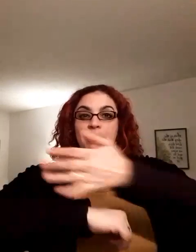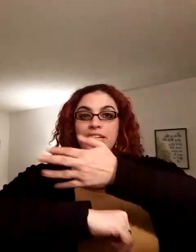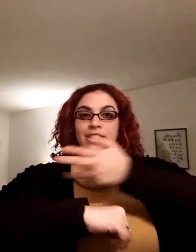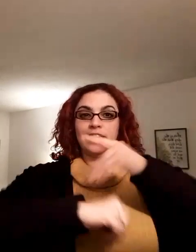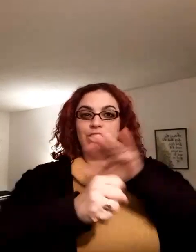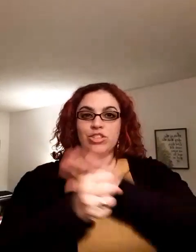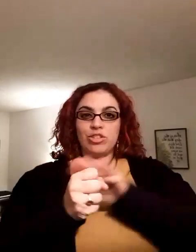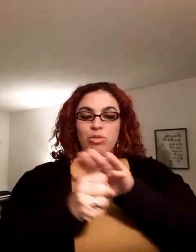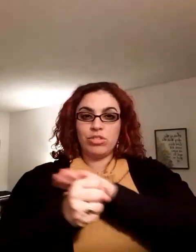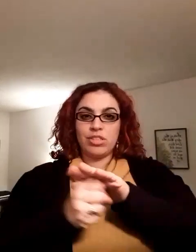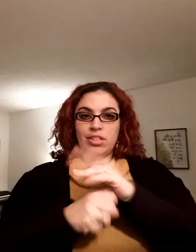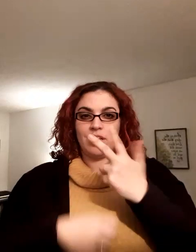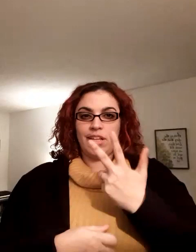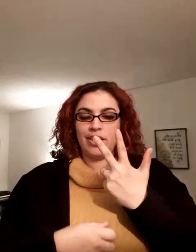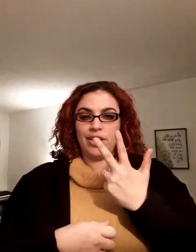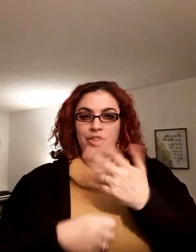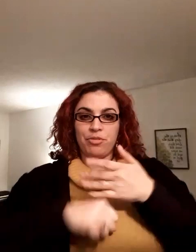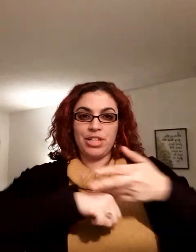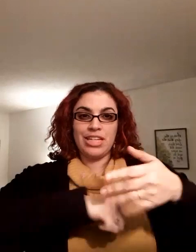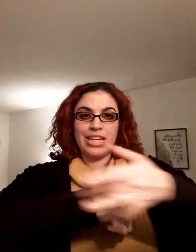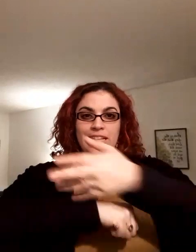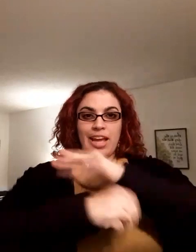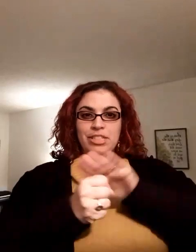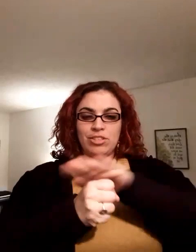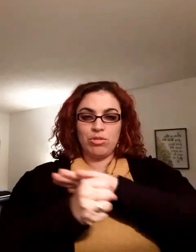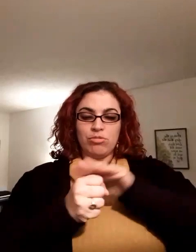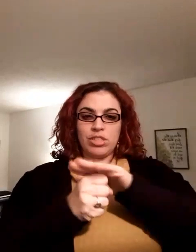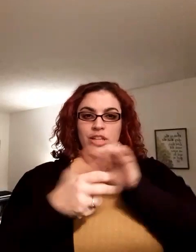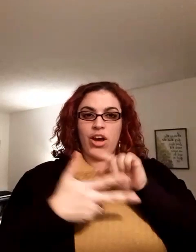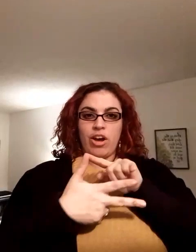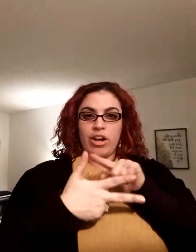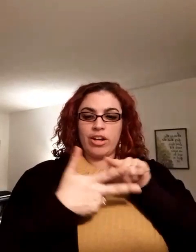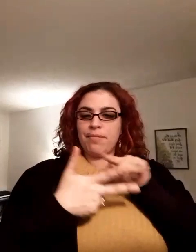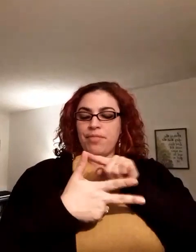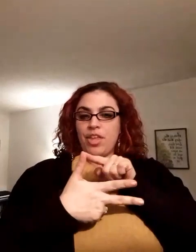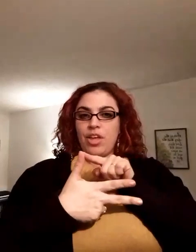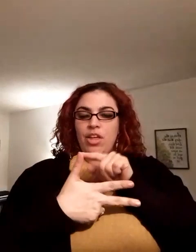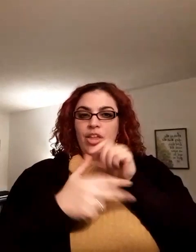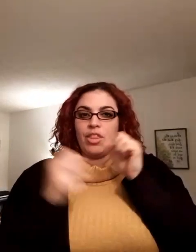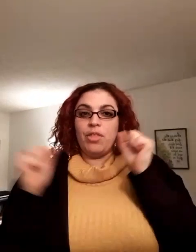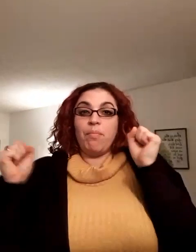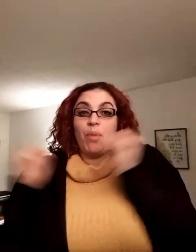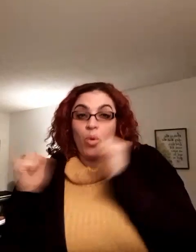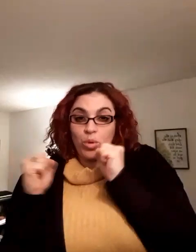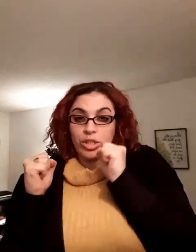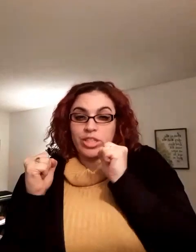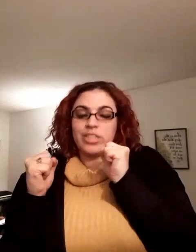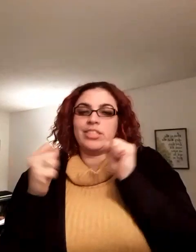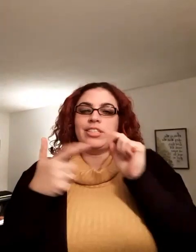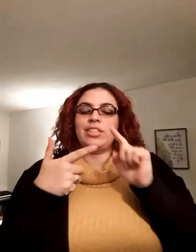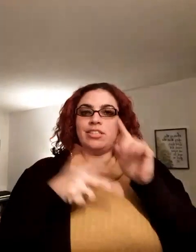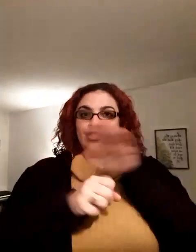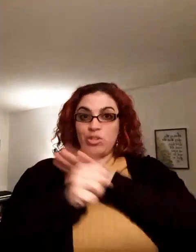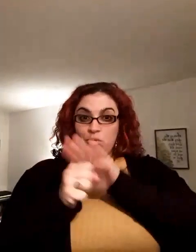climate zones. The 3 climate zones are the polar